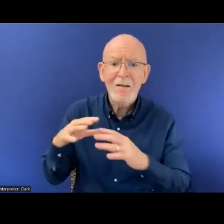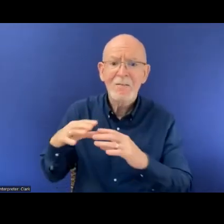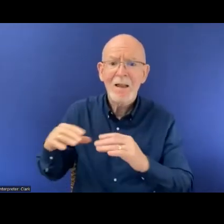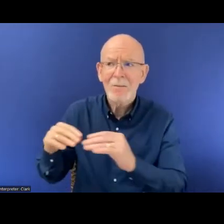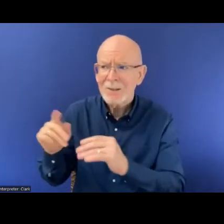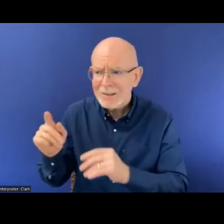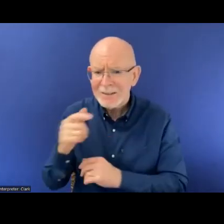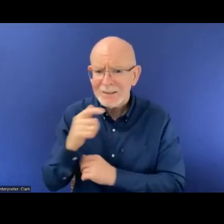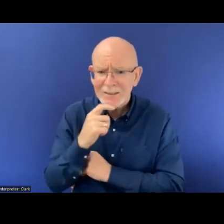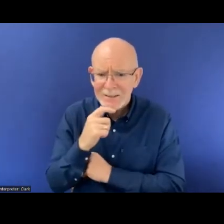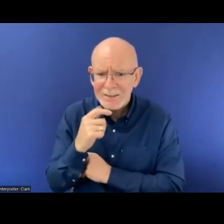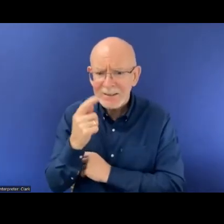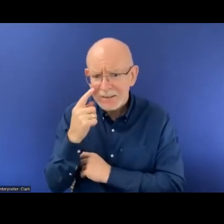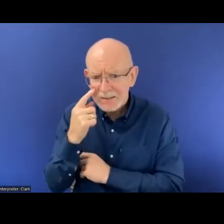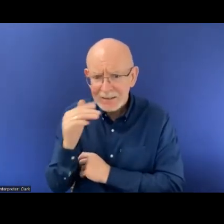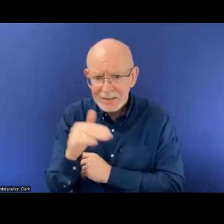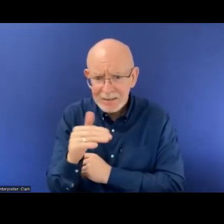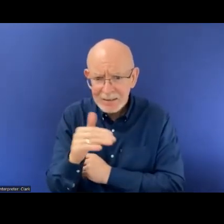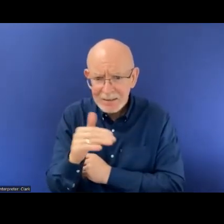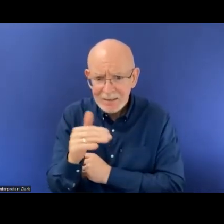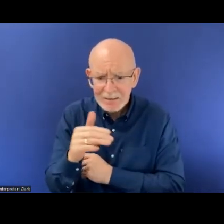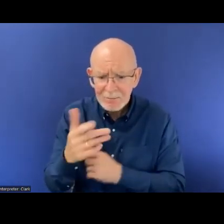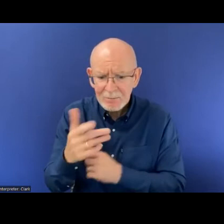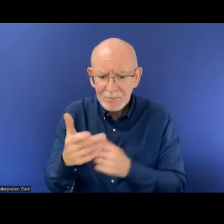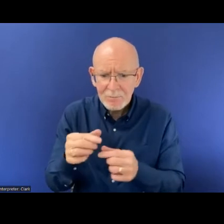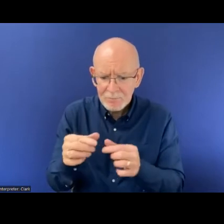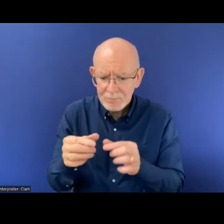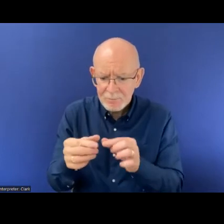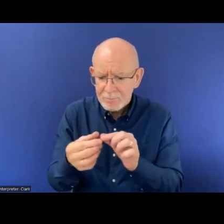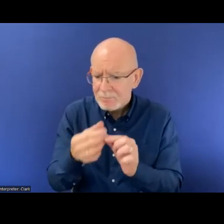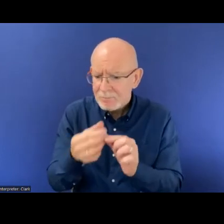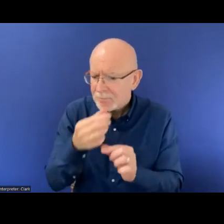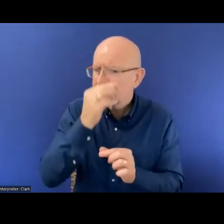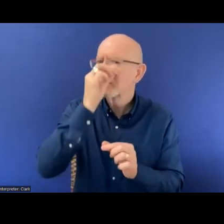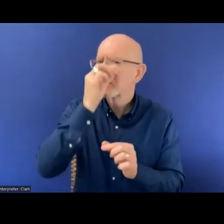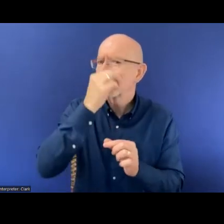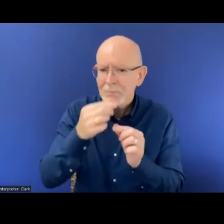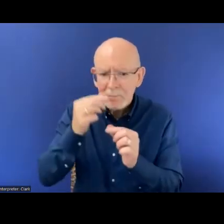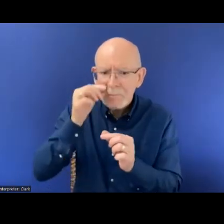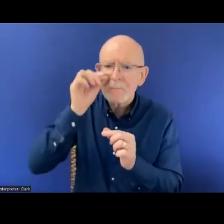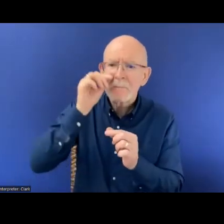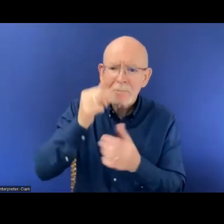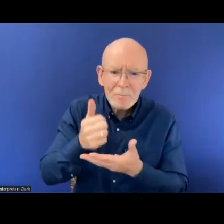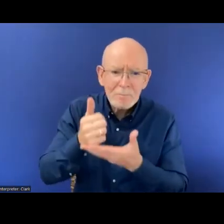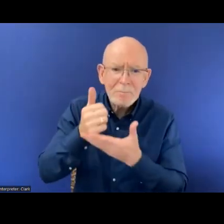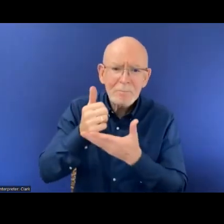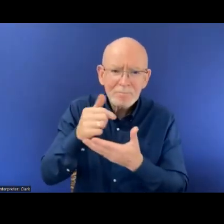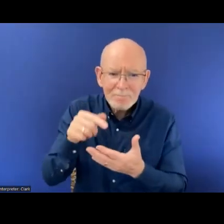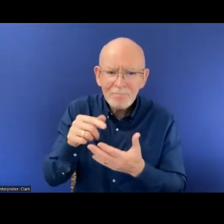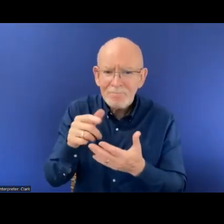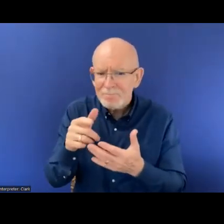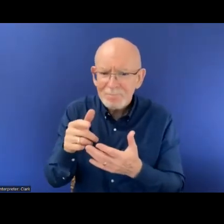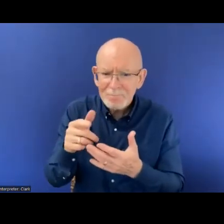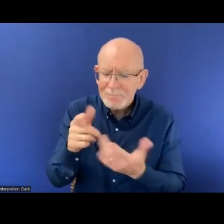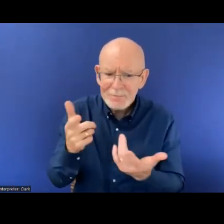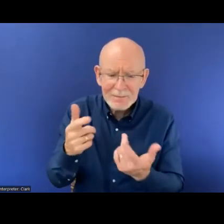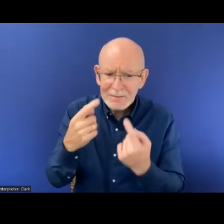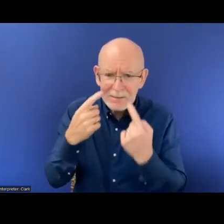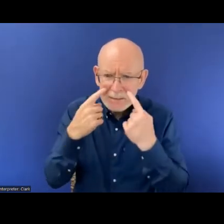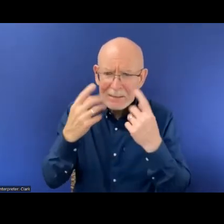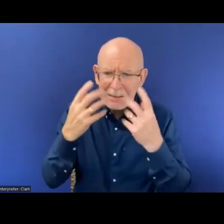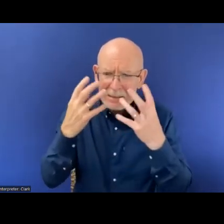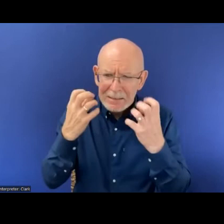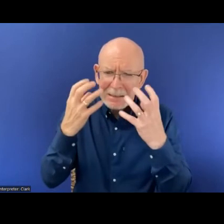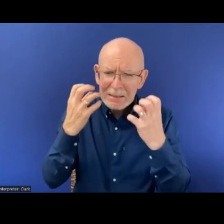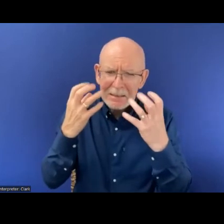So sometime this year we got a message that CBM was coming to assist with medication